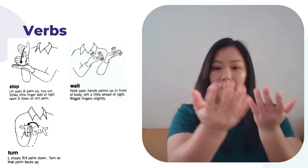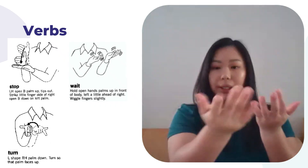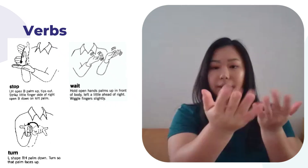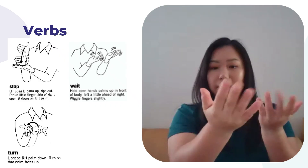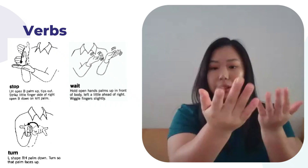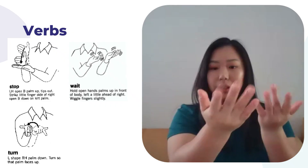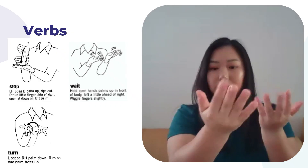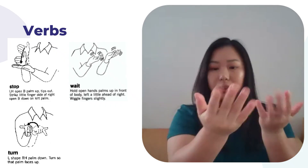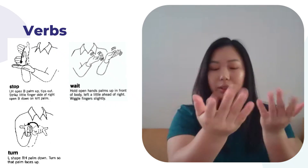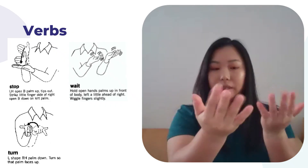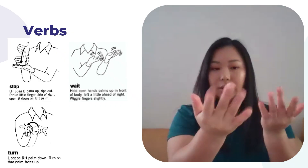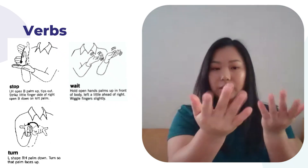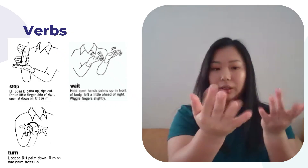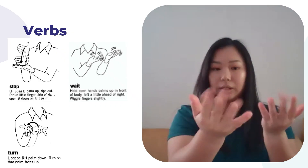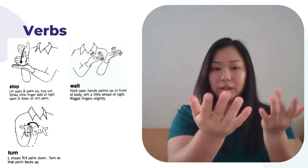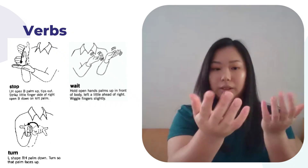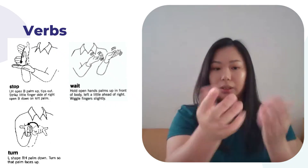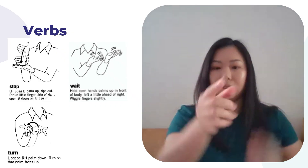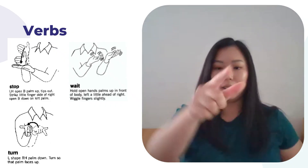wait,